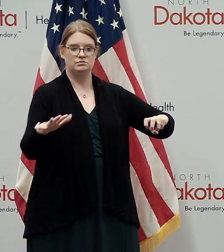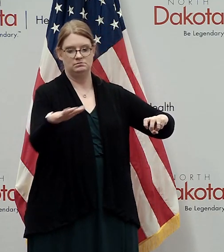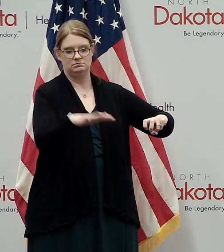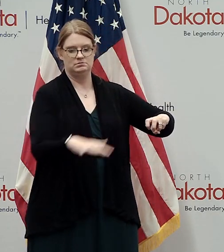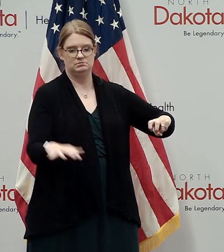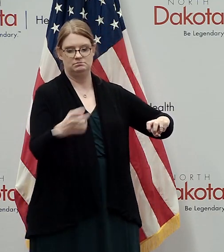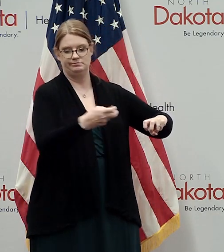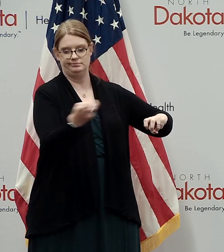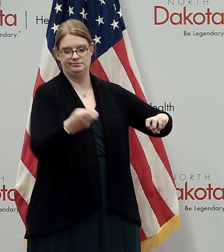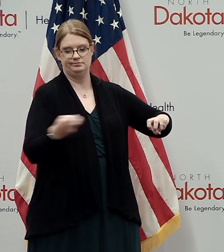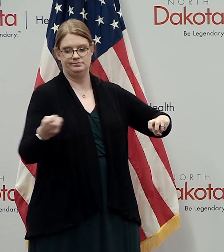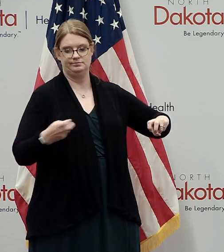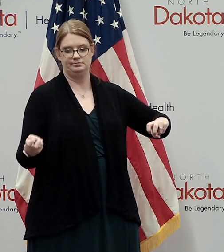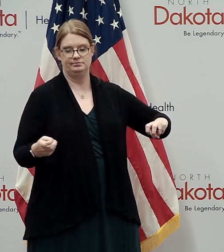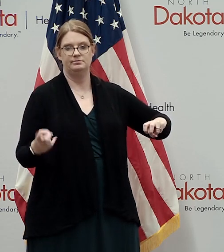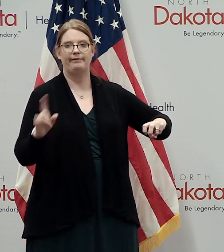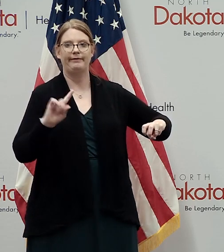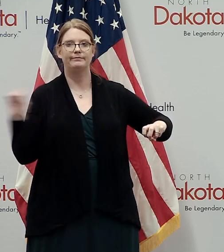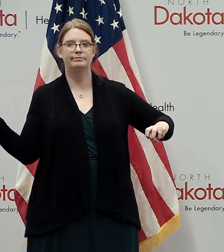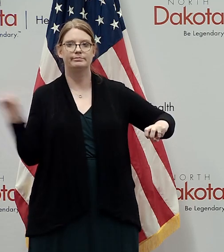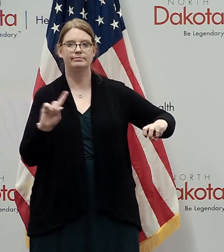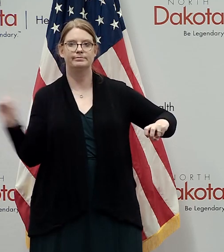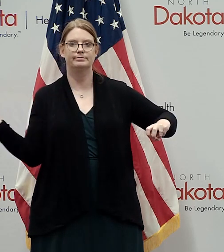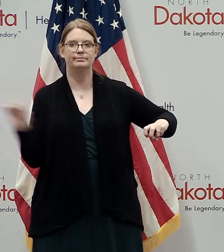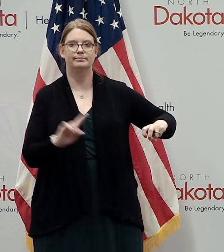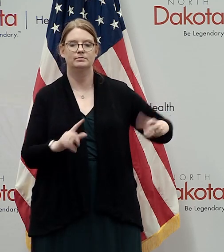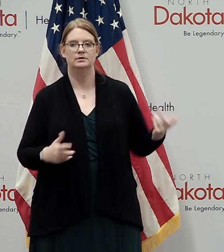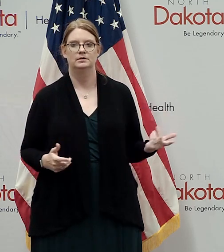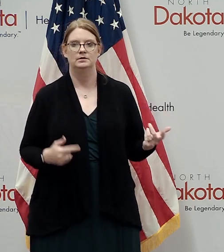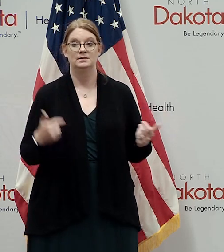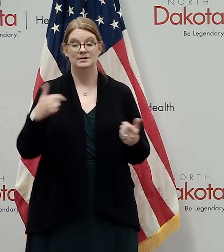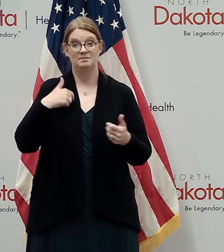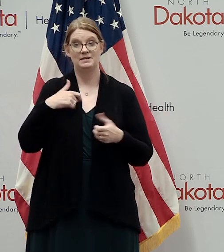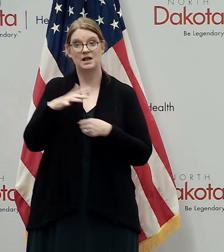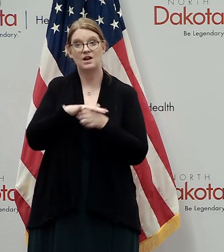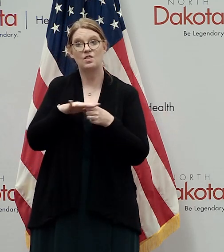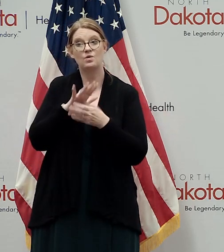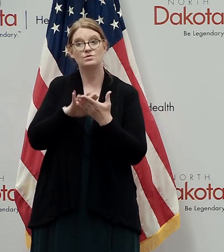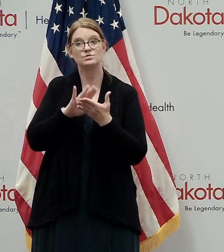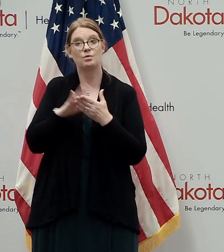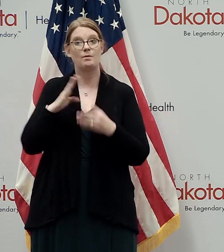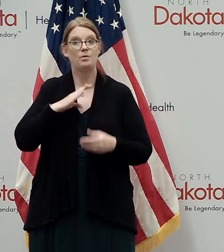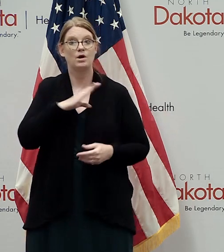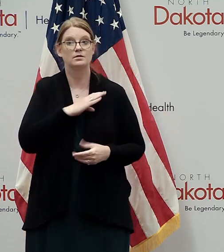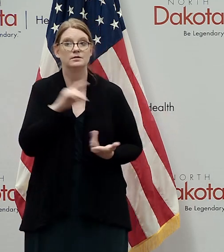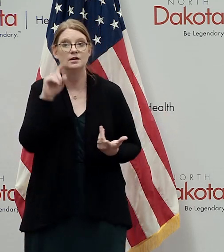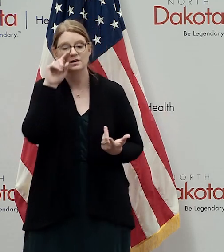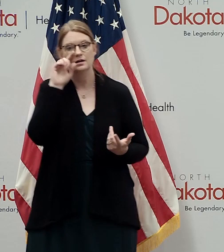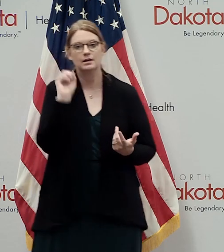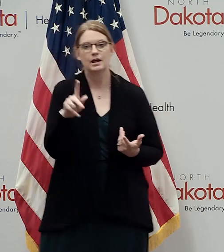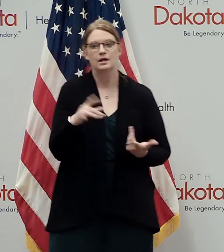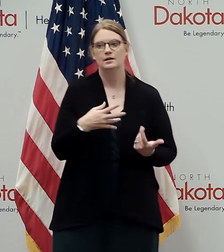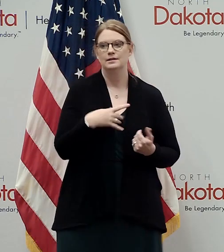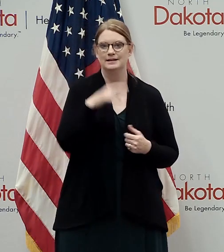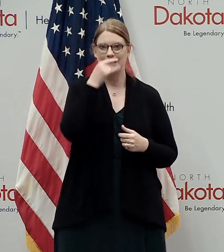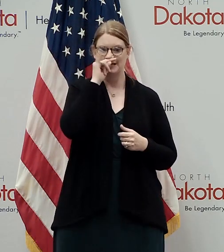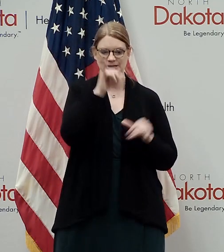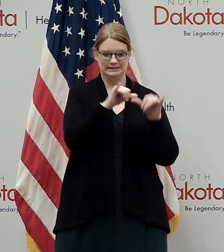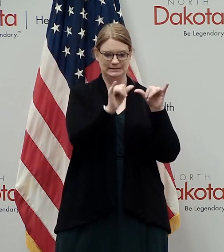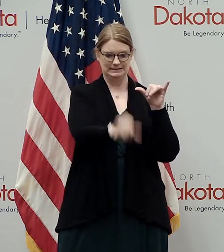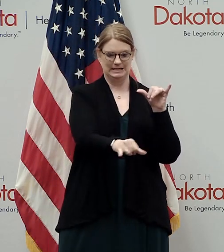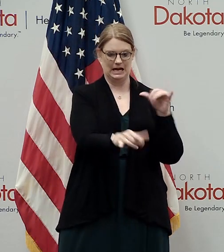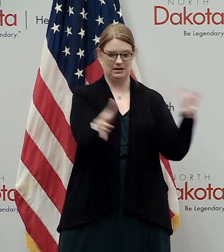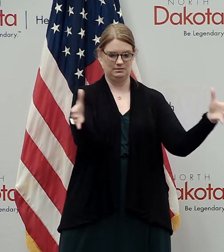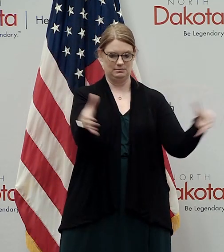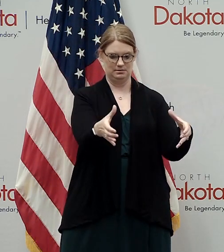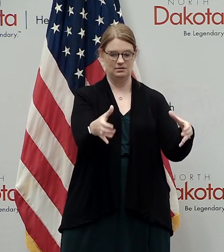through, crowded hallways. If I was on a local school board, I'd be going, hey, why don't we have the kids stay in one spot in a